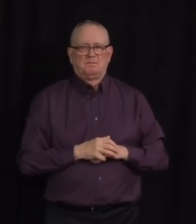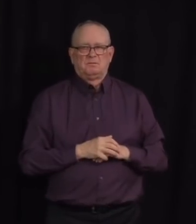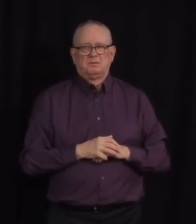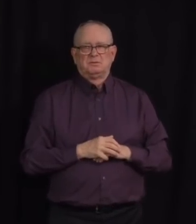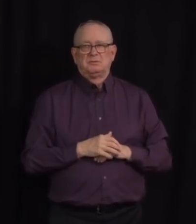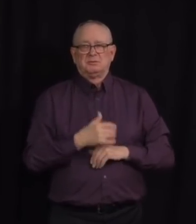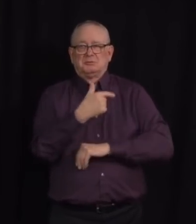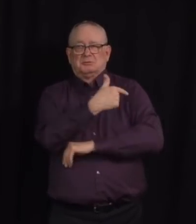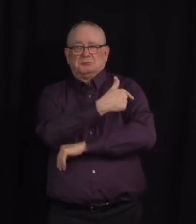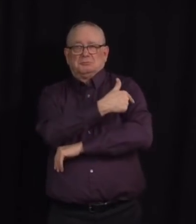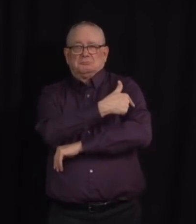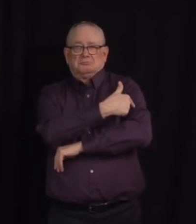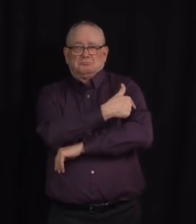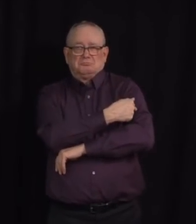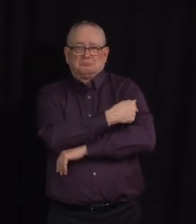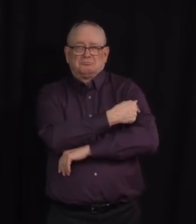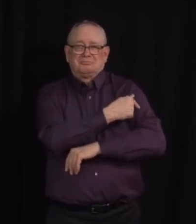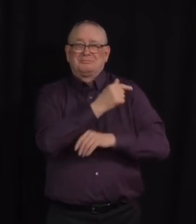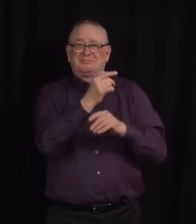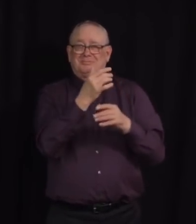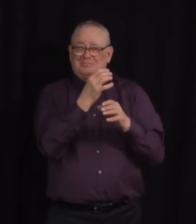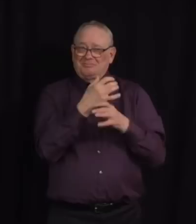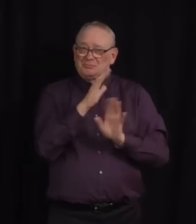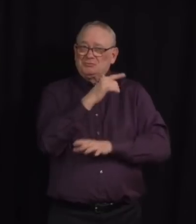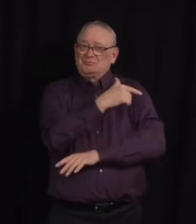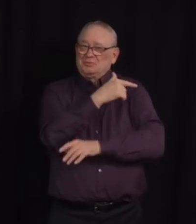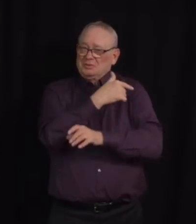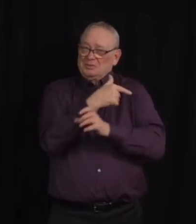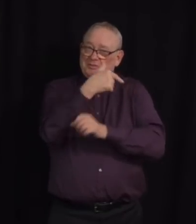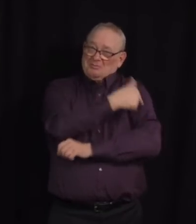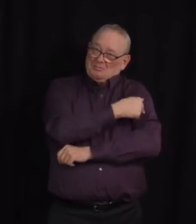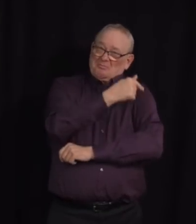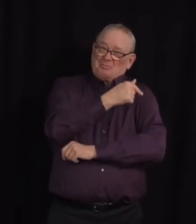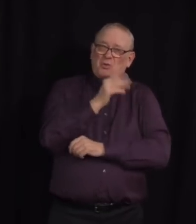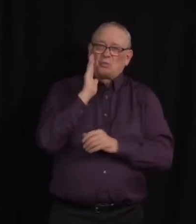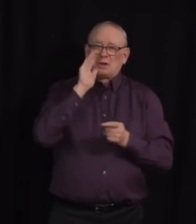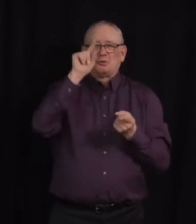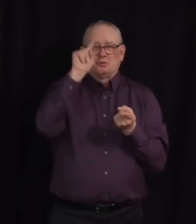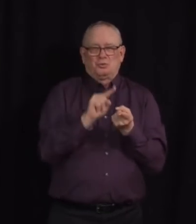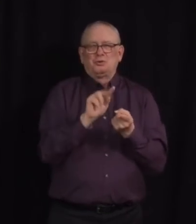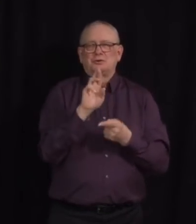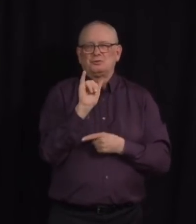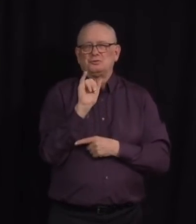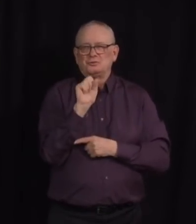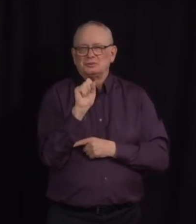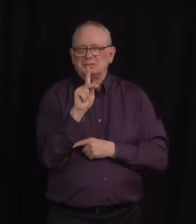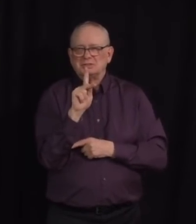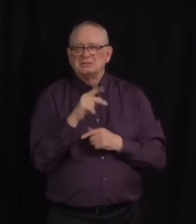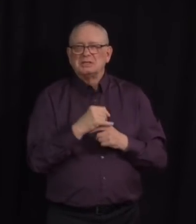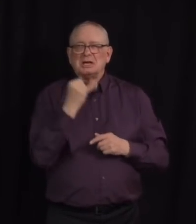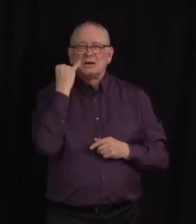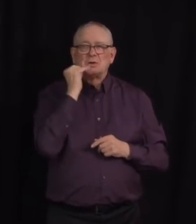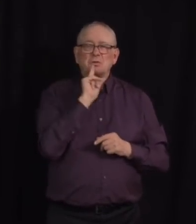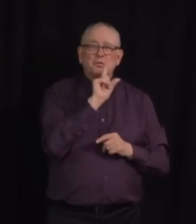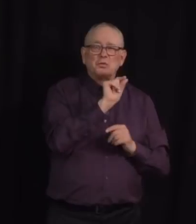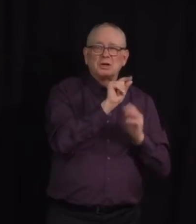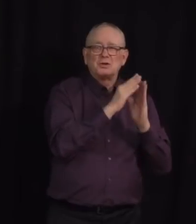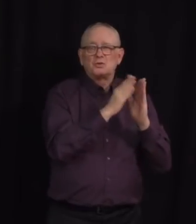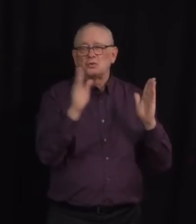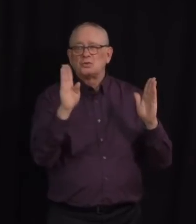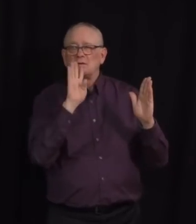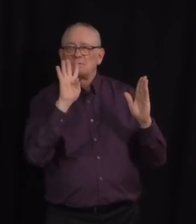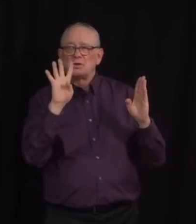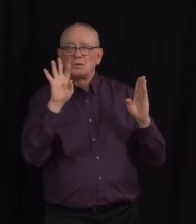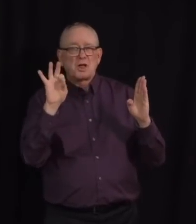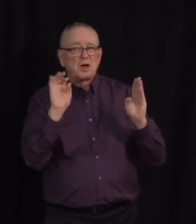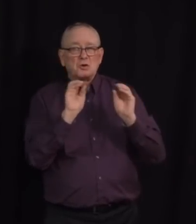serious health issues. In fact, an unvaccinated person in Alberta between the ages of 20 and 49